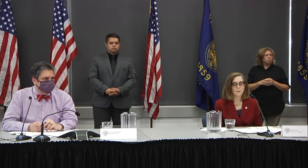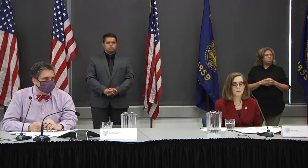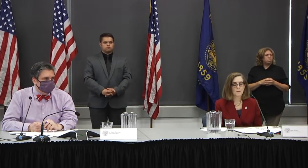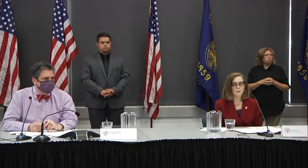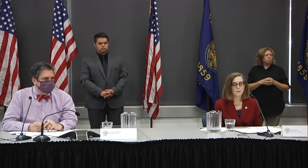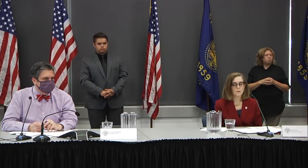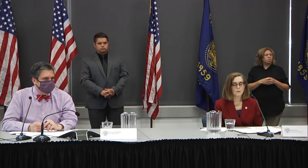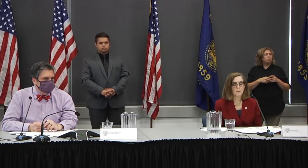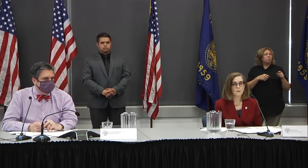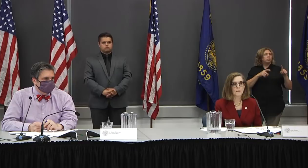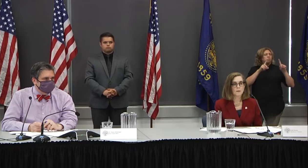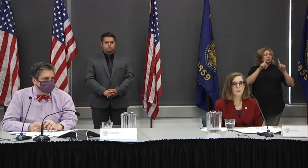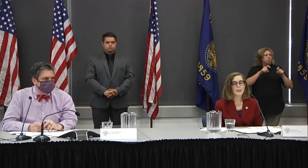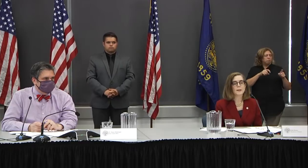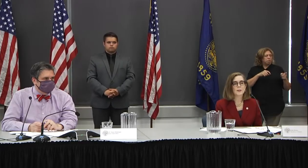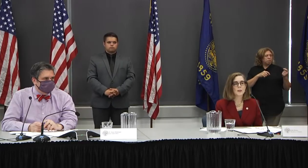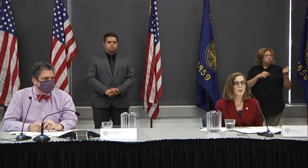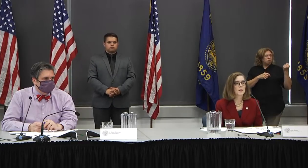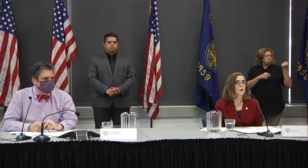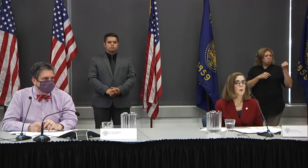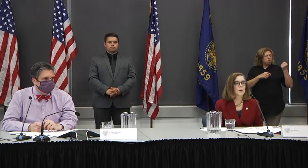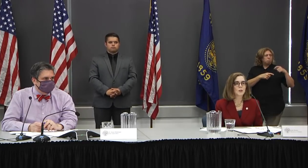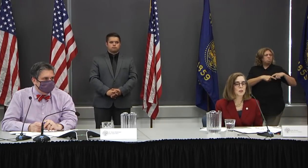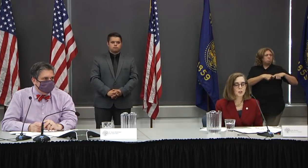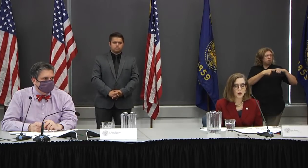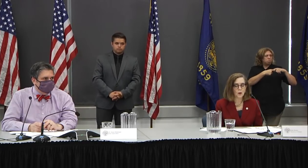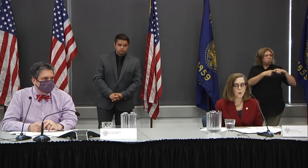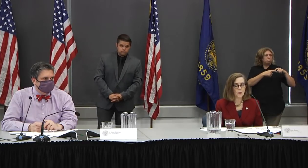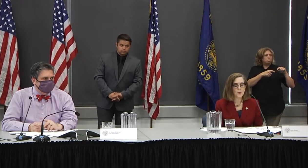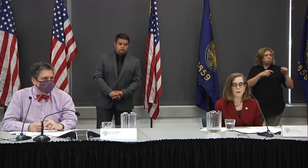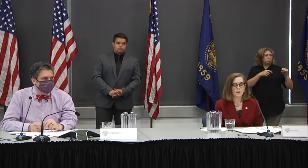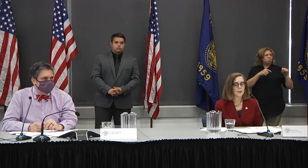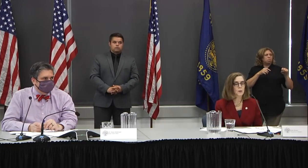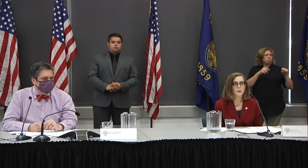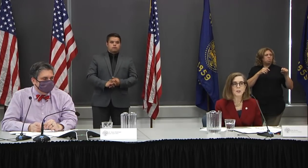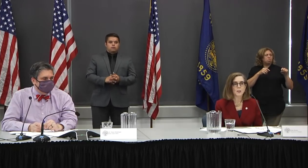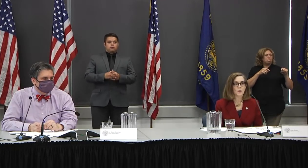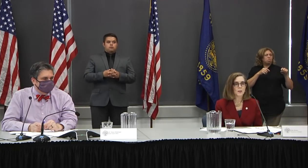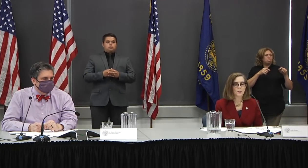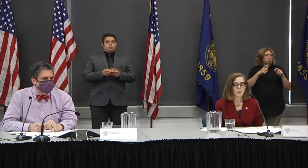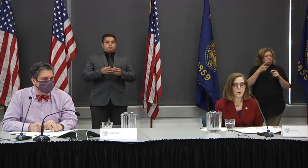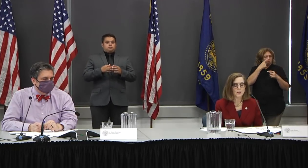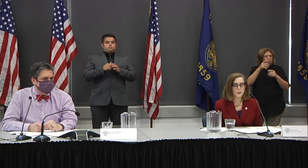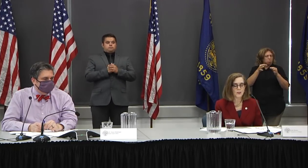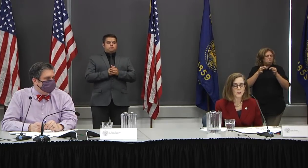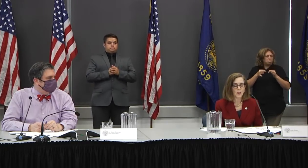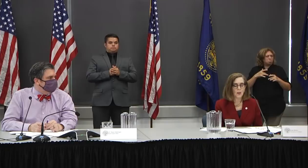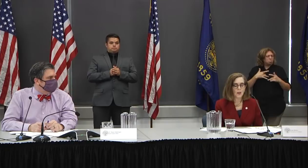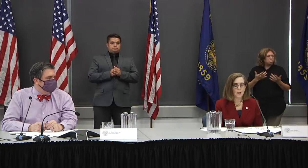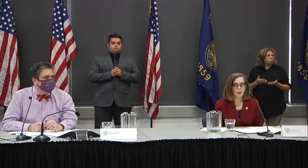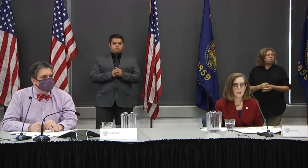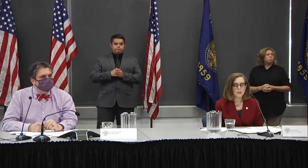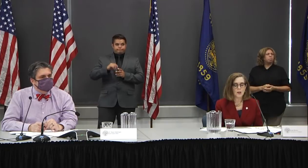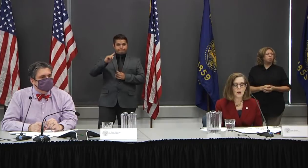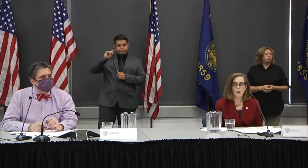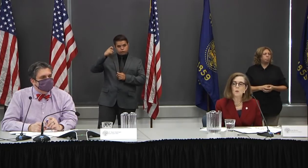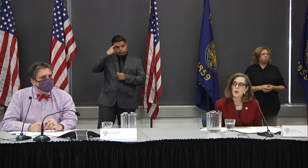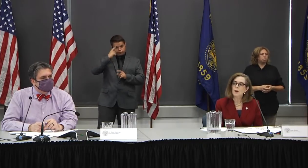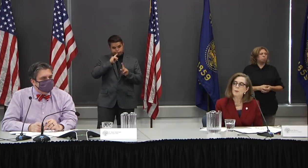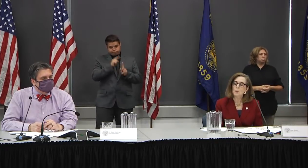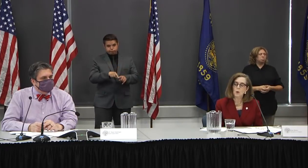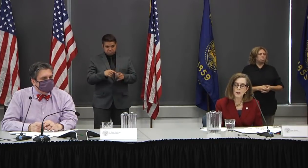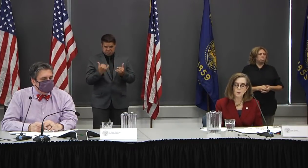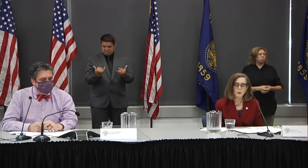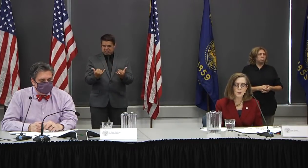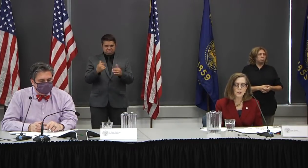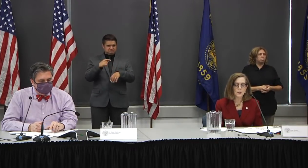Can you offer some insight? Yes. No one should go without electricity during this crisis. And we